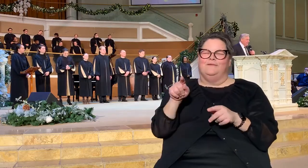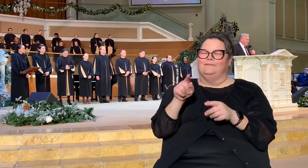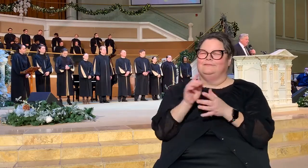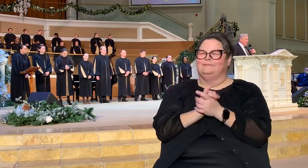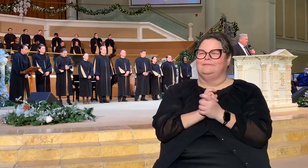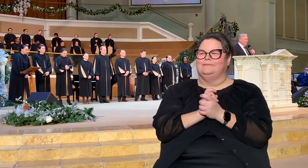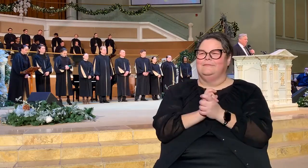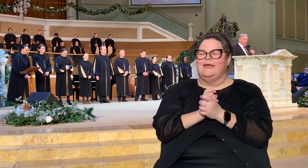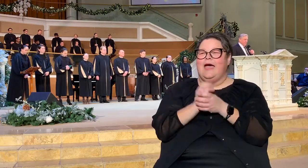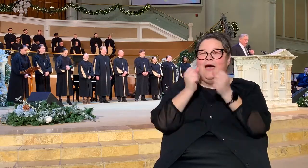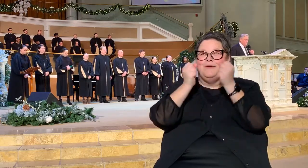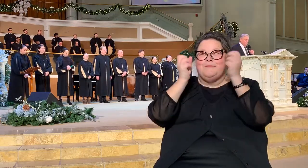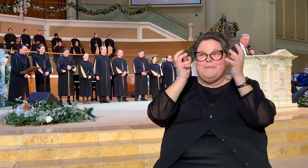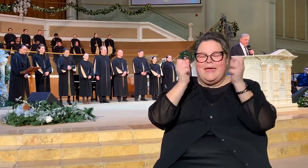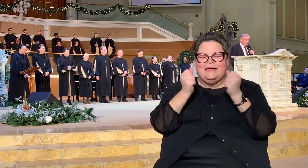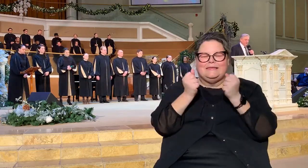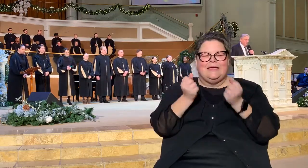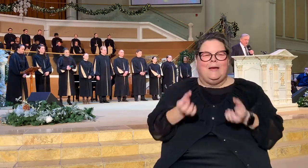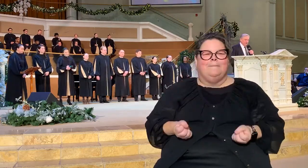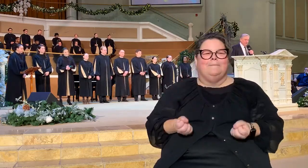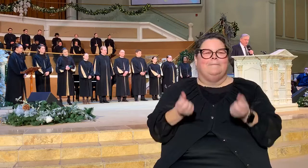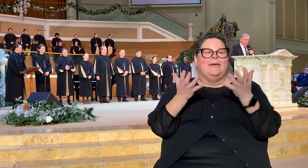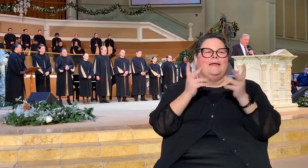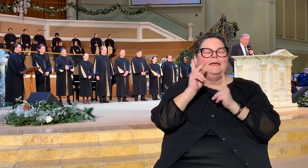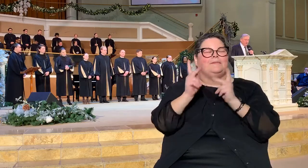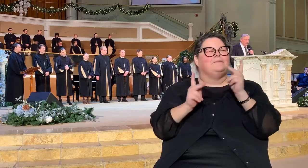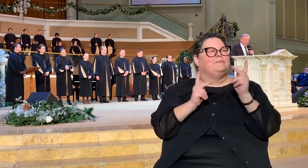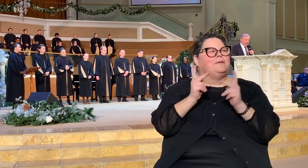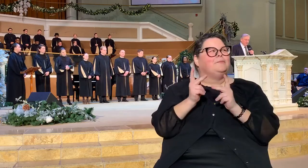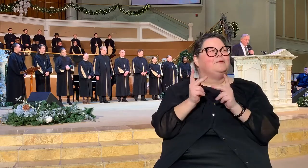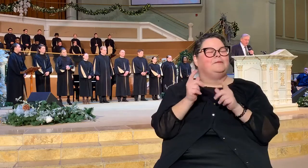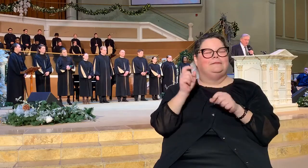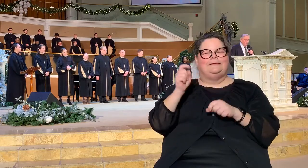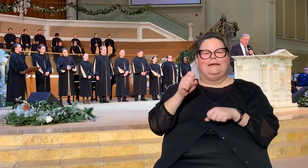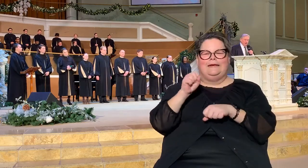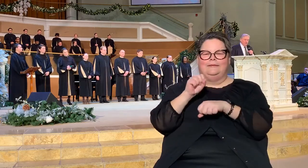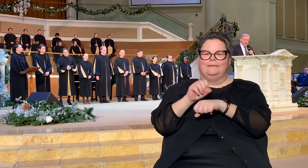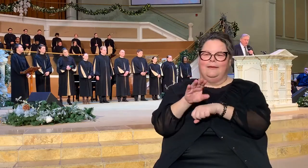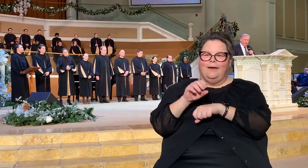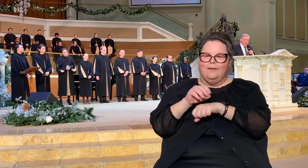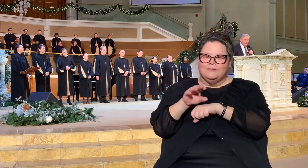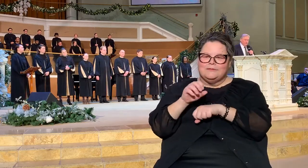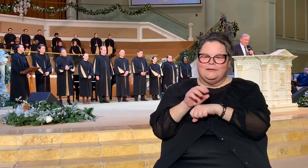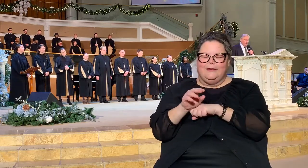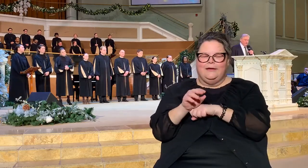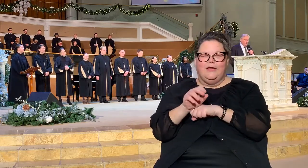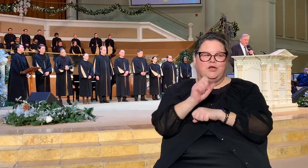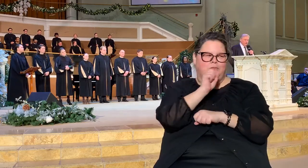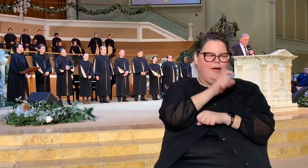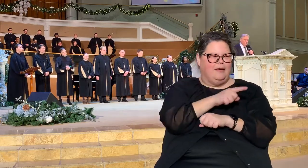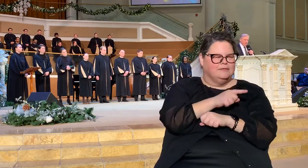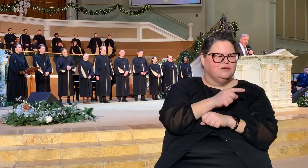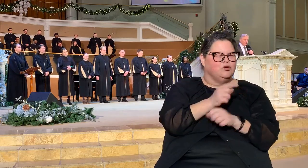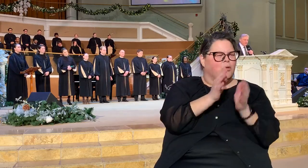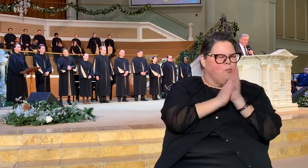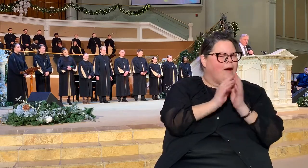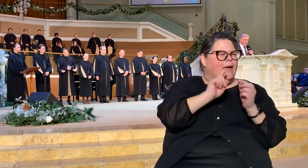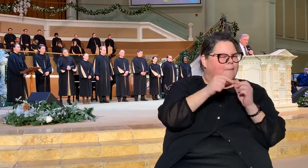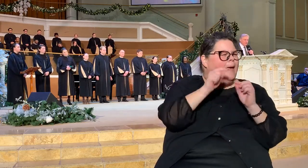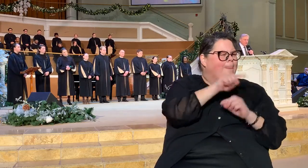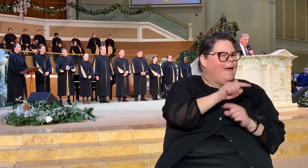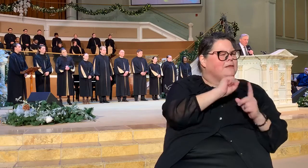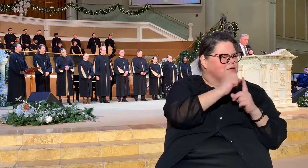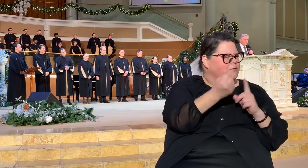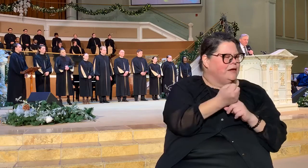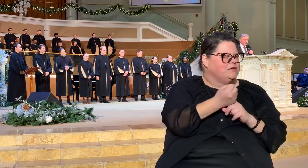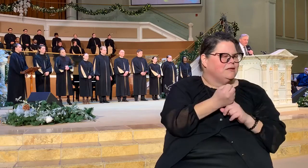It's amazing how many people have counseled, and if you ask them, say, well, have you prayed about it? Well, no, not much.